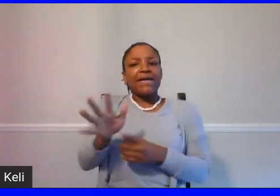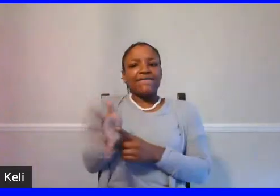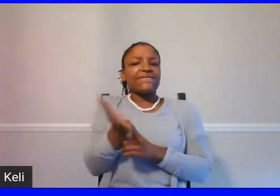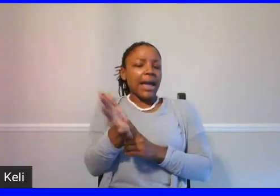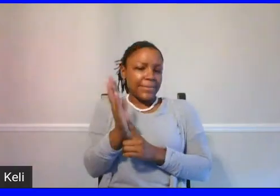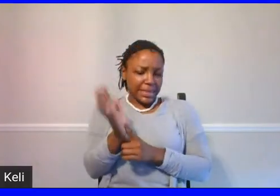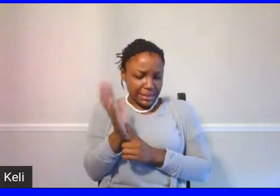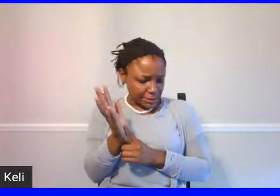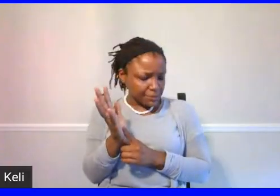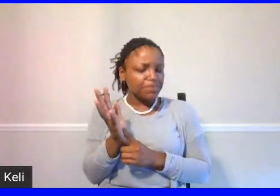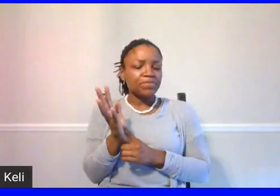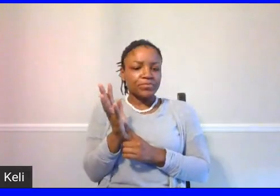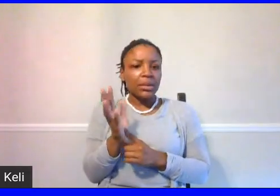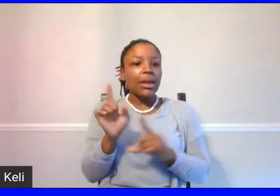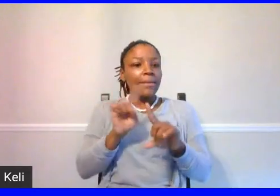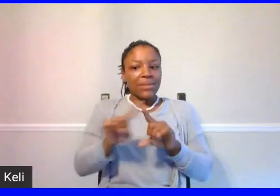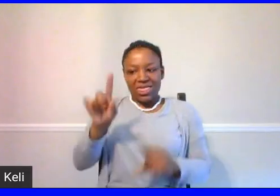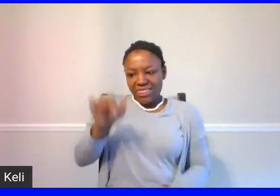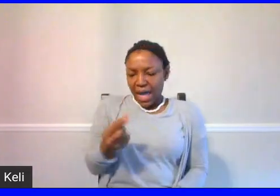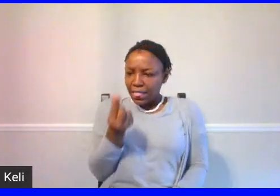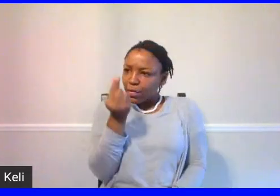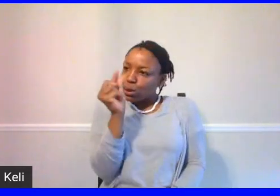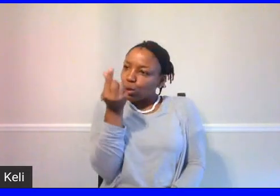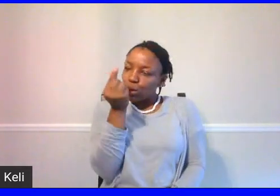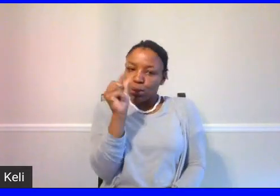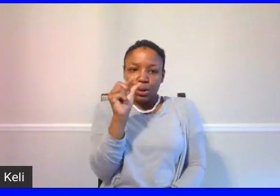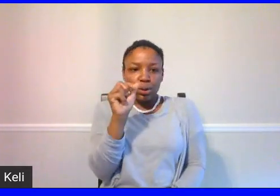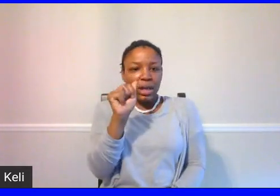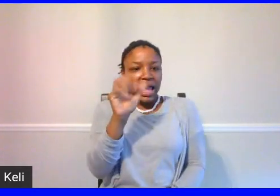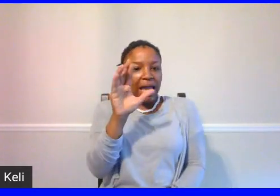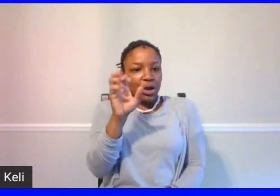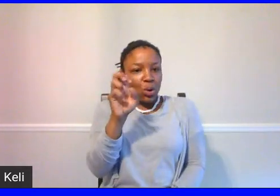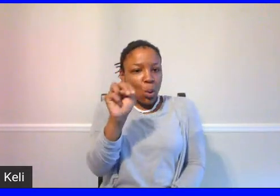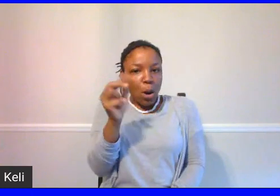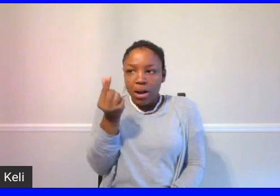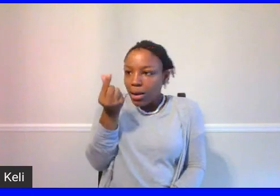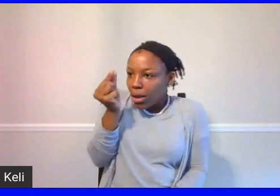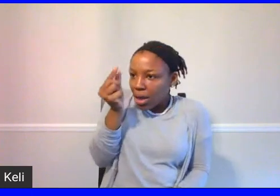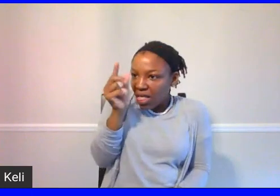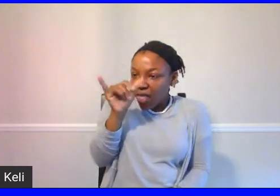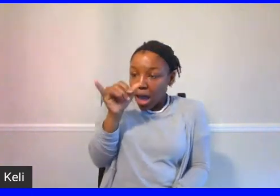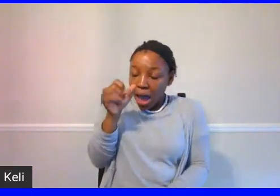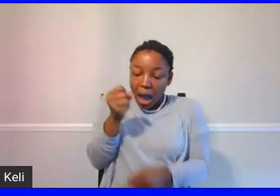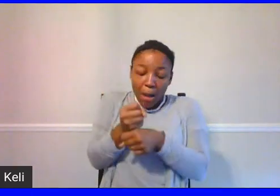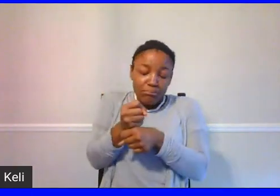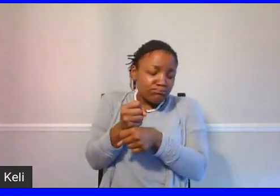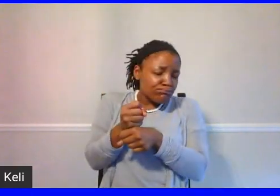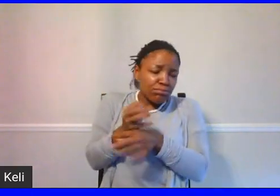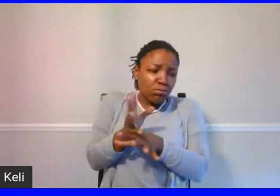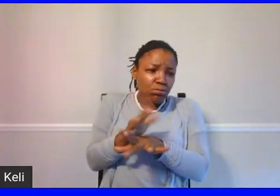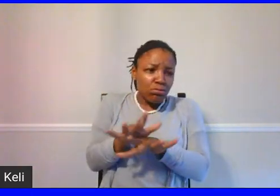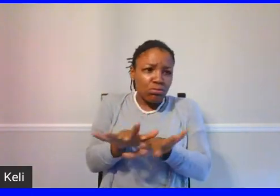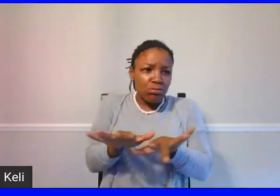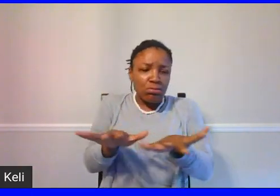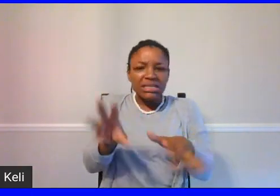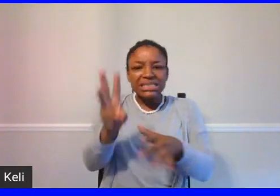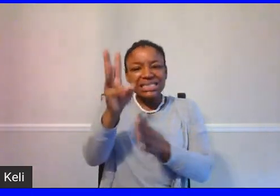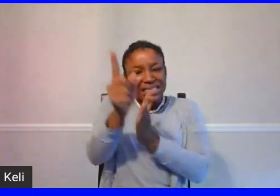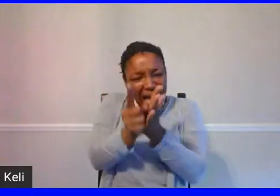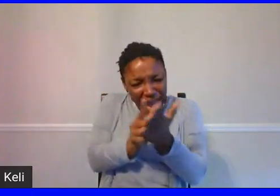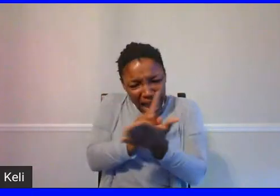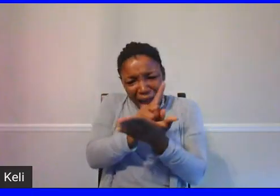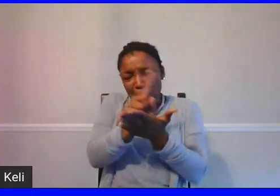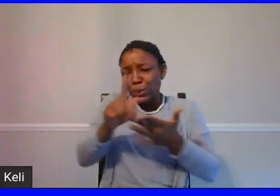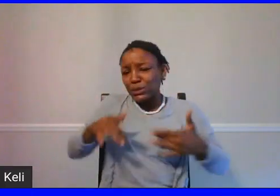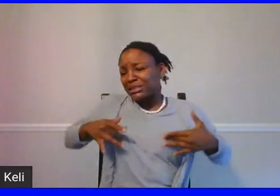little acorn birthed a 6-hour event. And this is what is so incredible